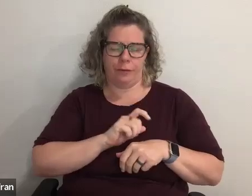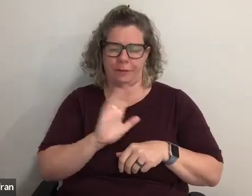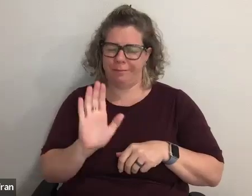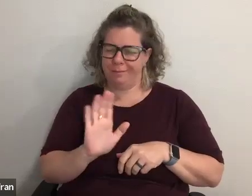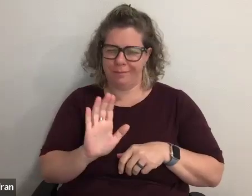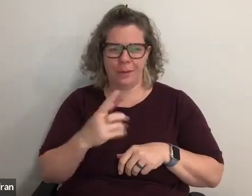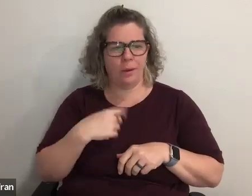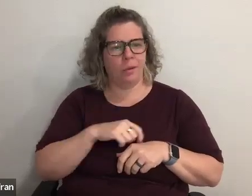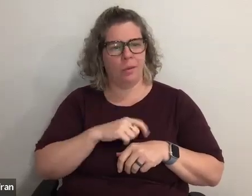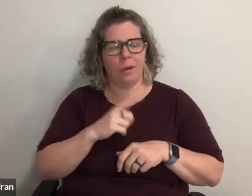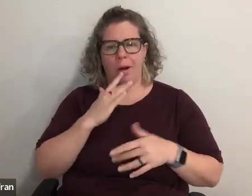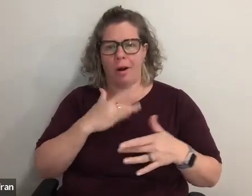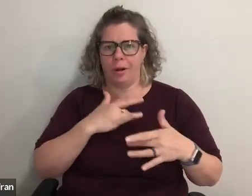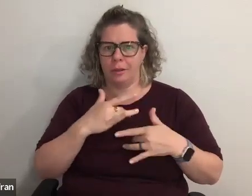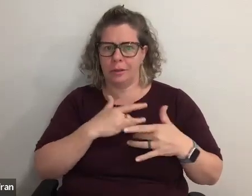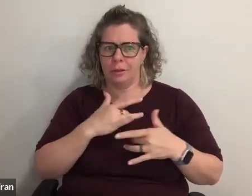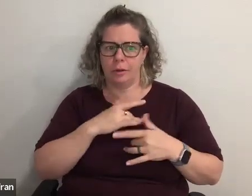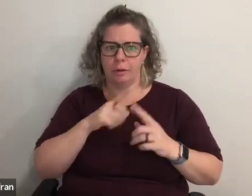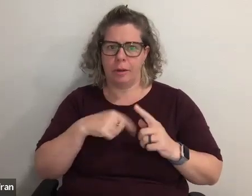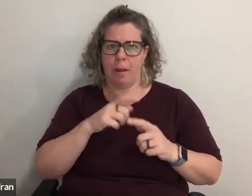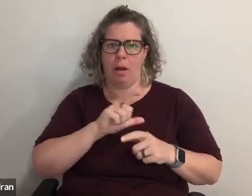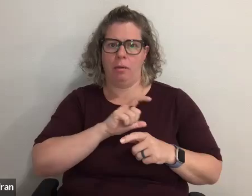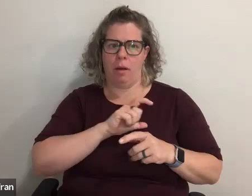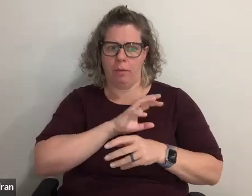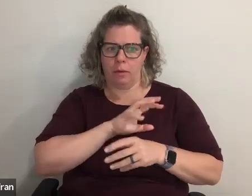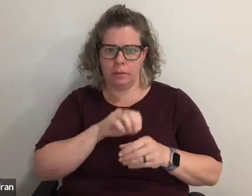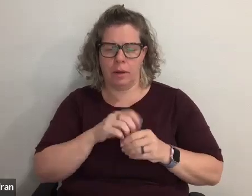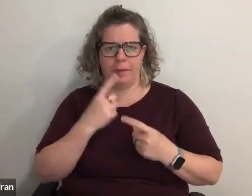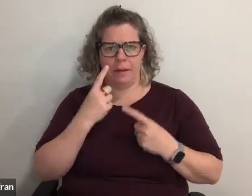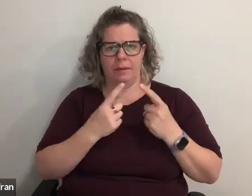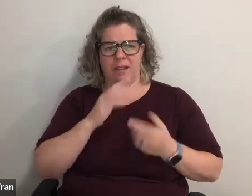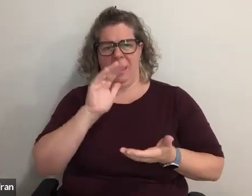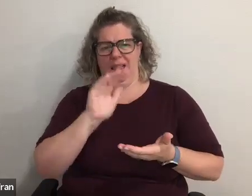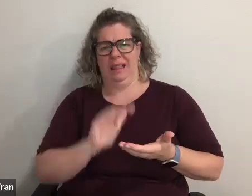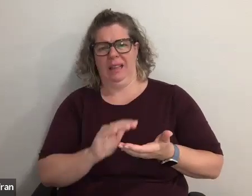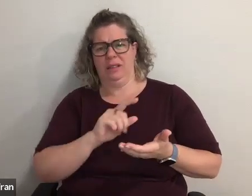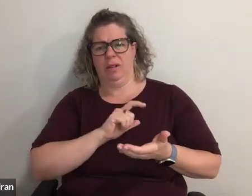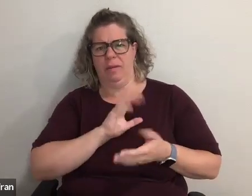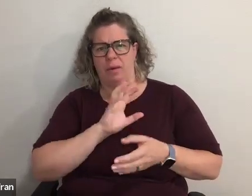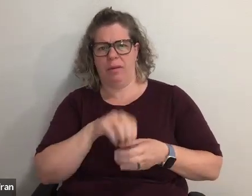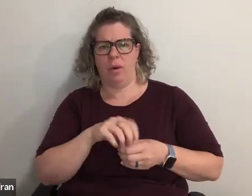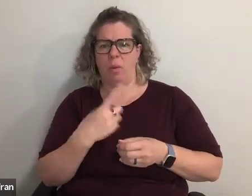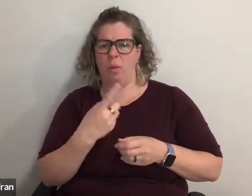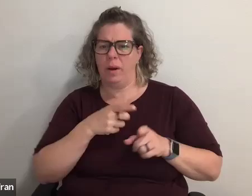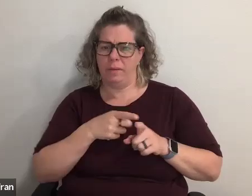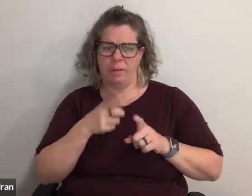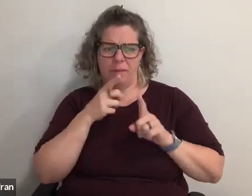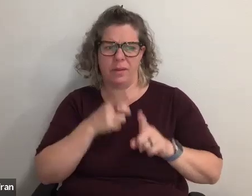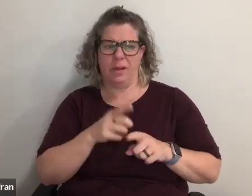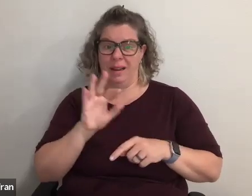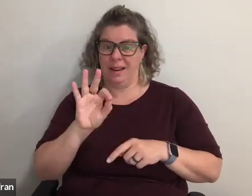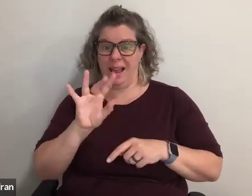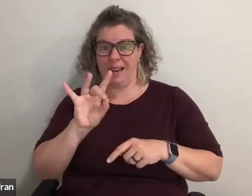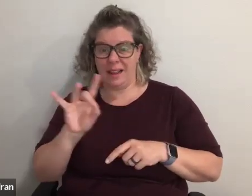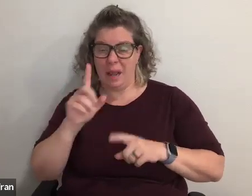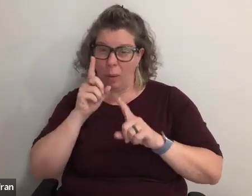we're constantly worried about and kind of thinking through how do we reduce law enforcement, because that really is one of the main goals of 988 is